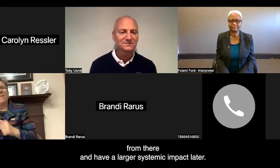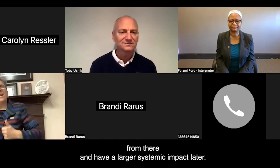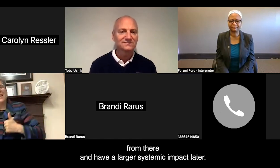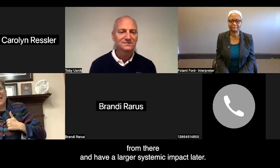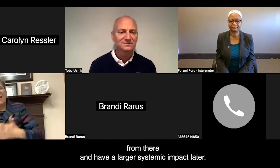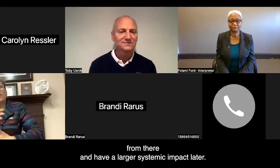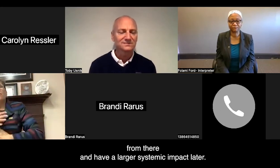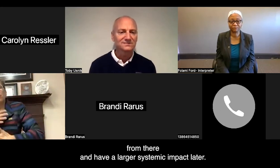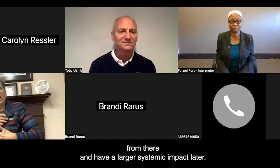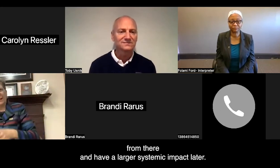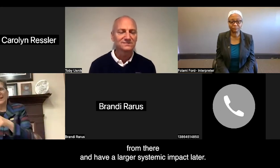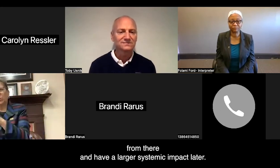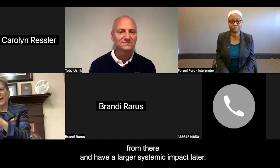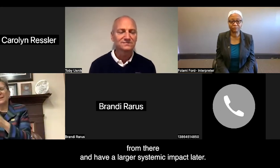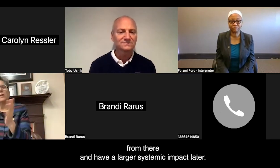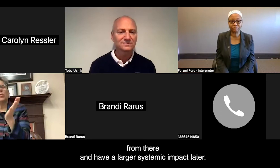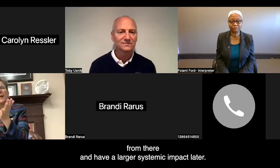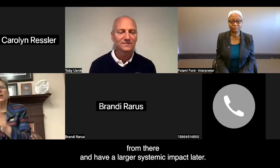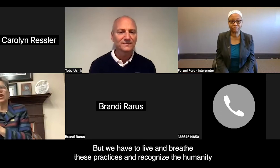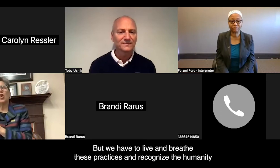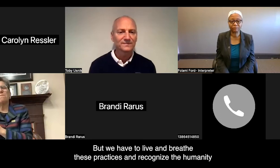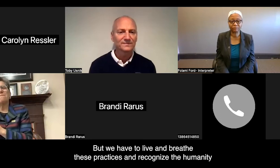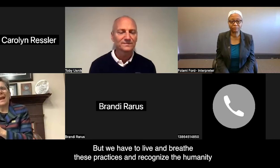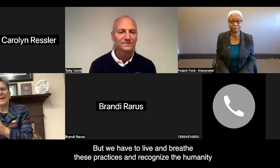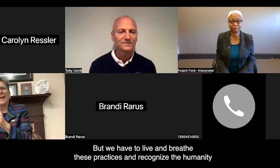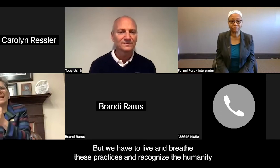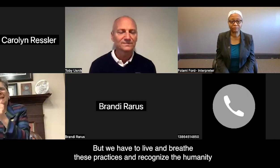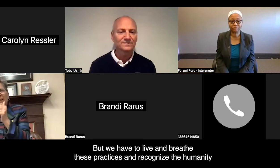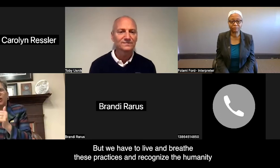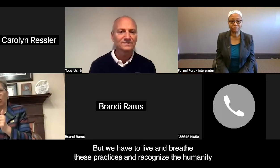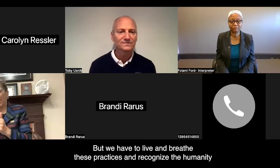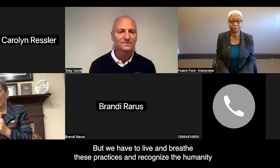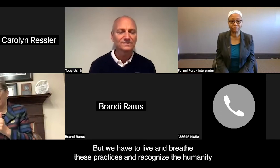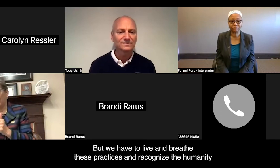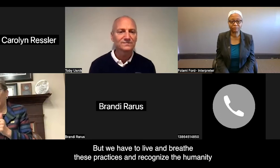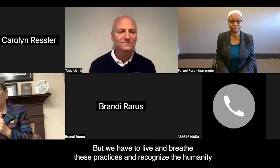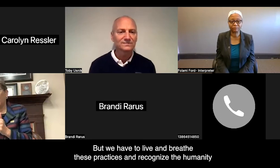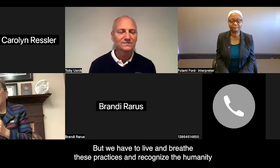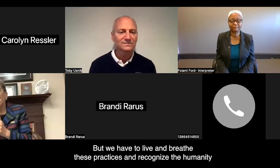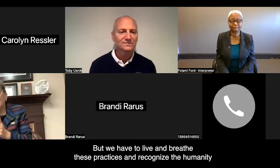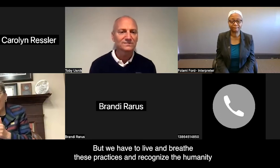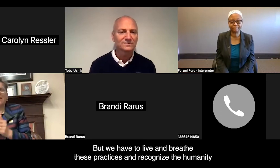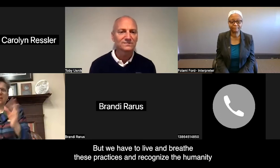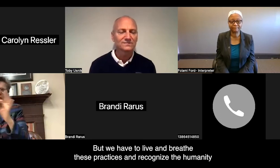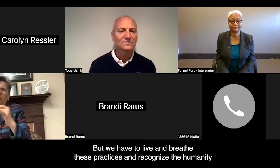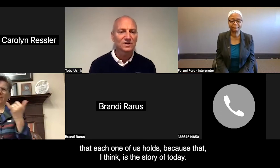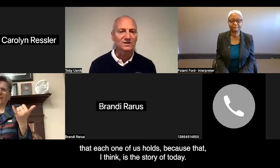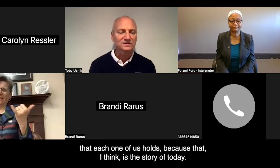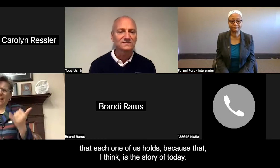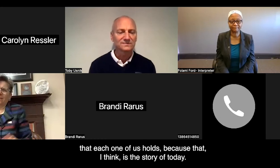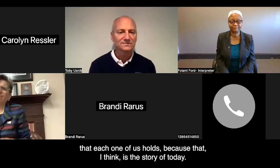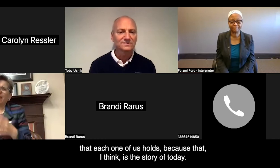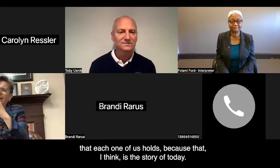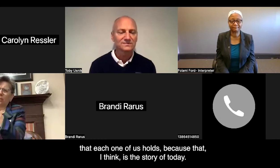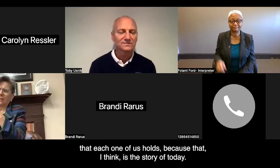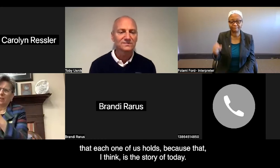systemic impact later. But we have to live and breathe these practices and recognize the humanity that each one of us holds. Because